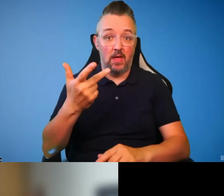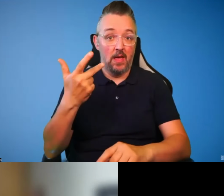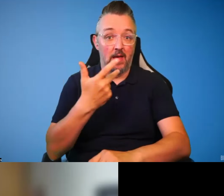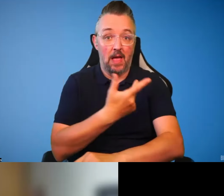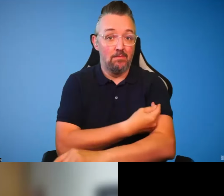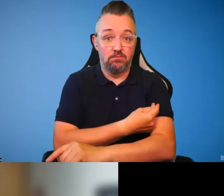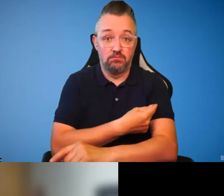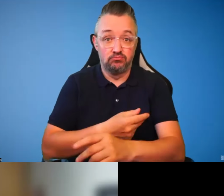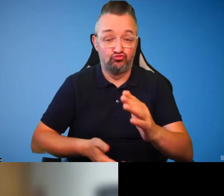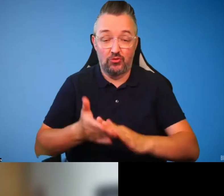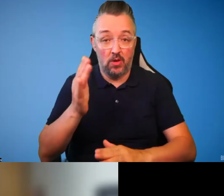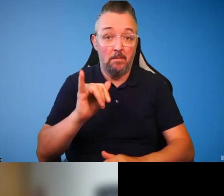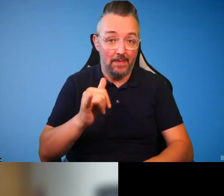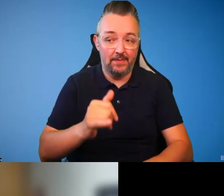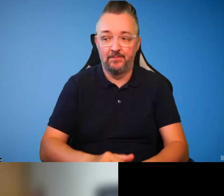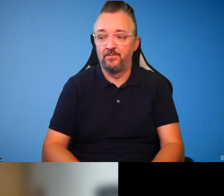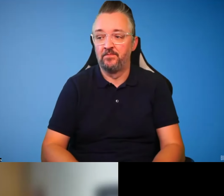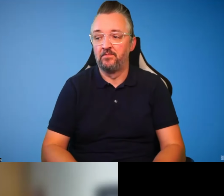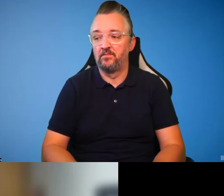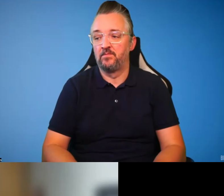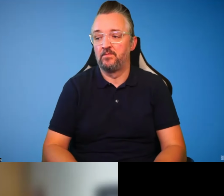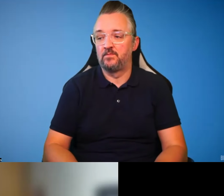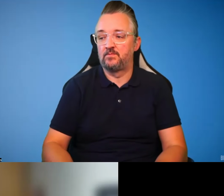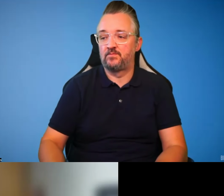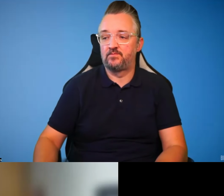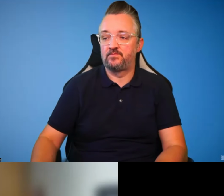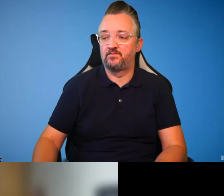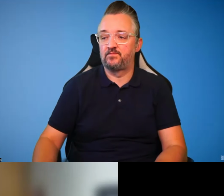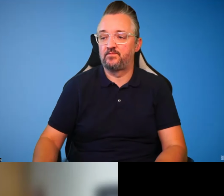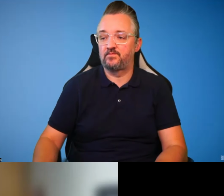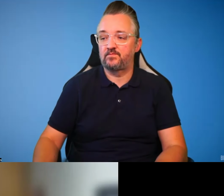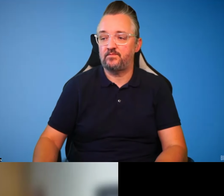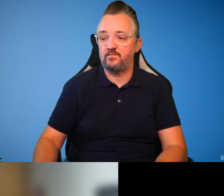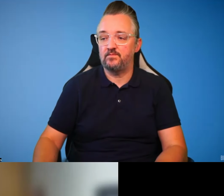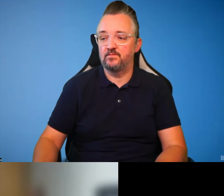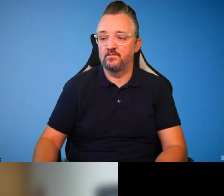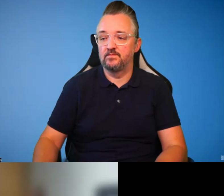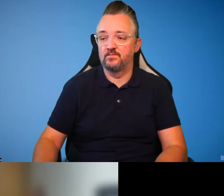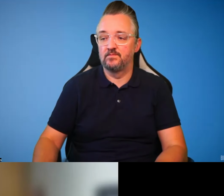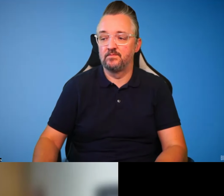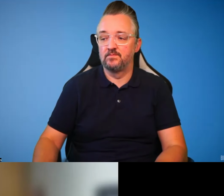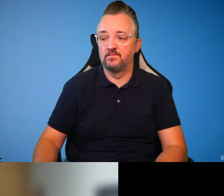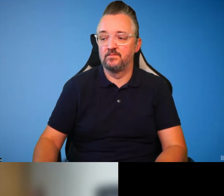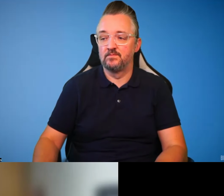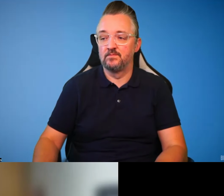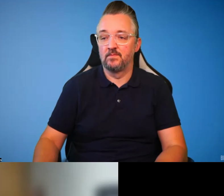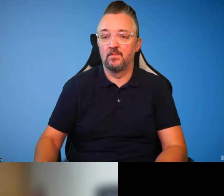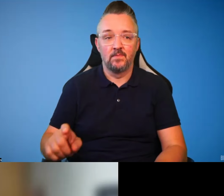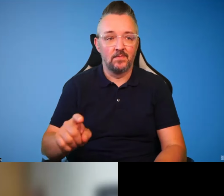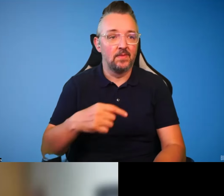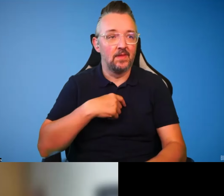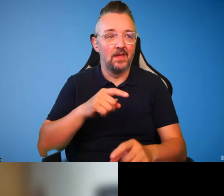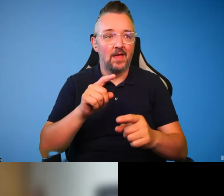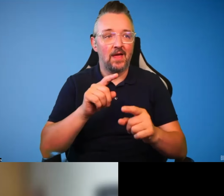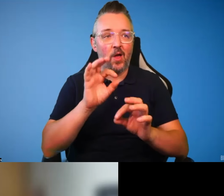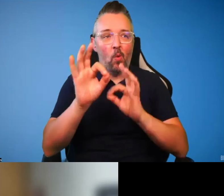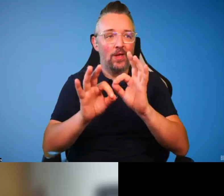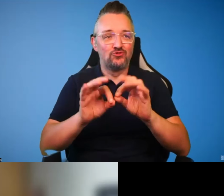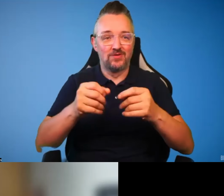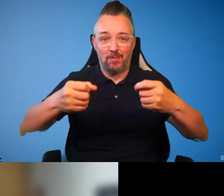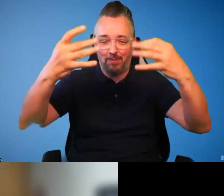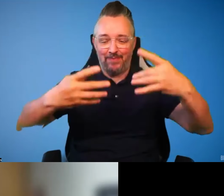vaccine supply. Great. Thanks, Daniela. Sorry, as people are typing the answer to questions, it's moving around my